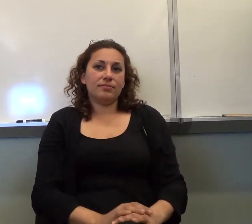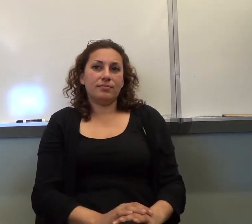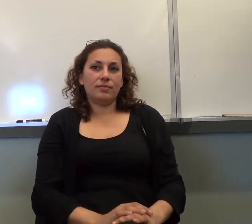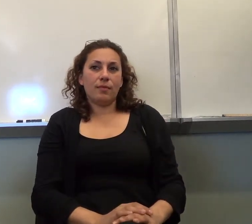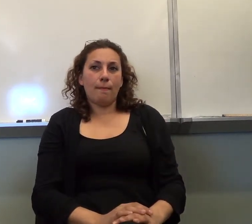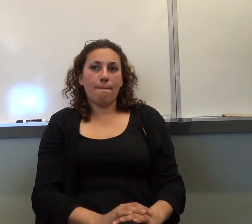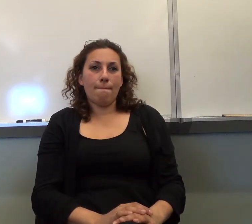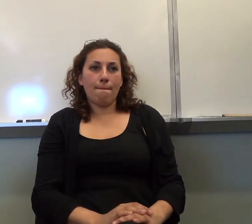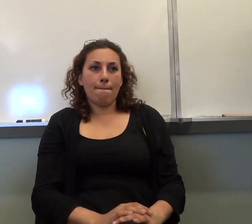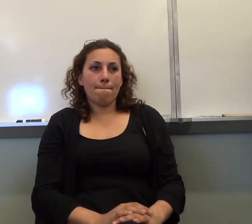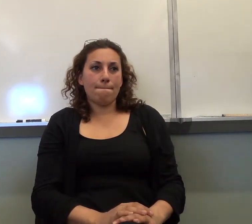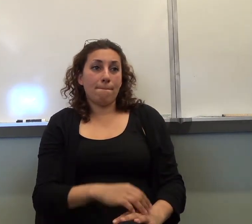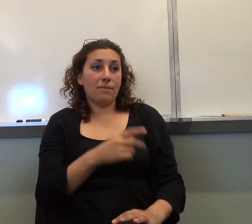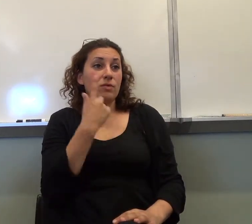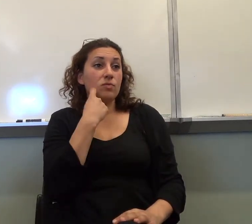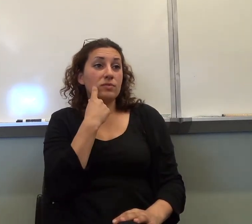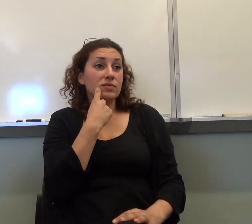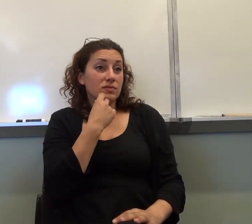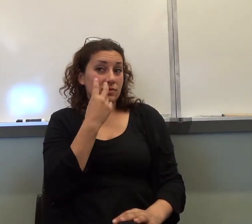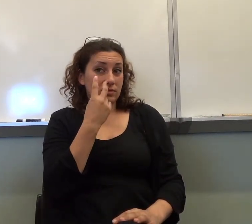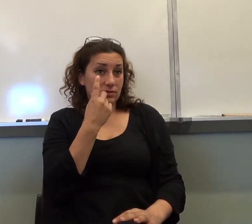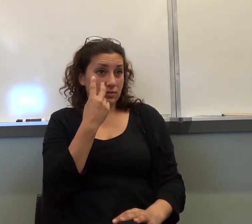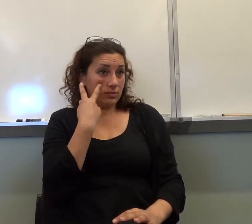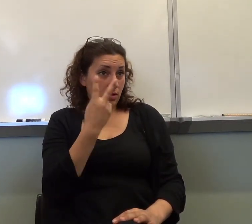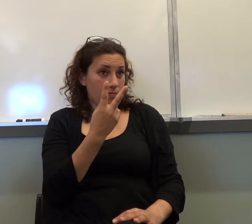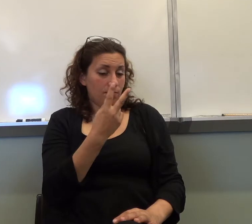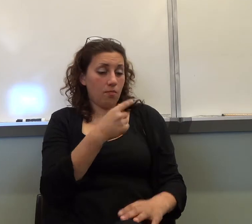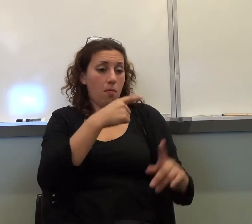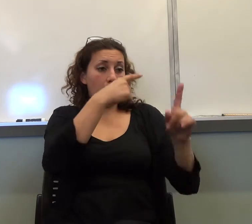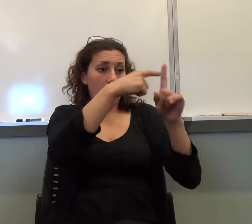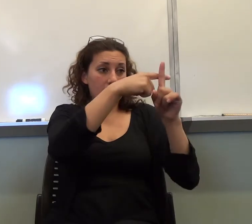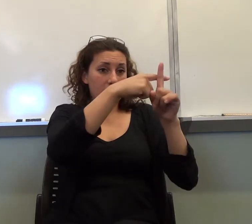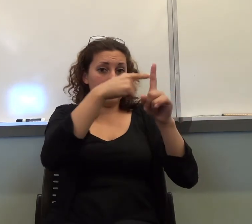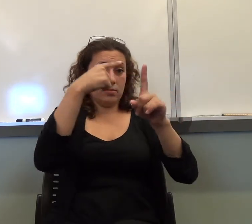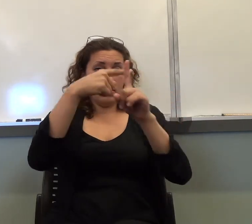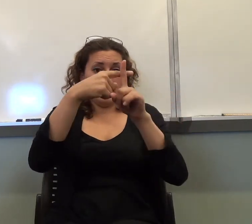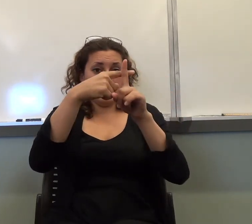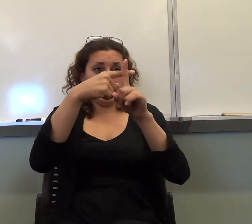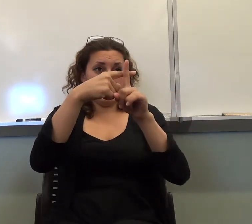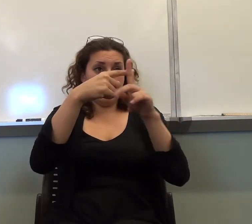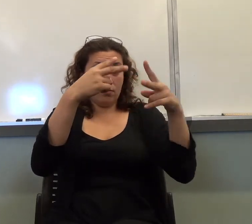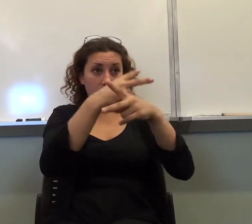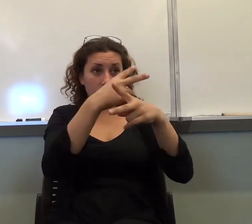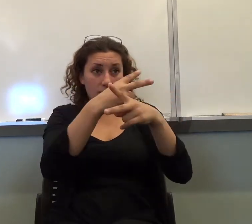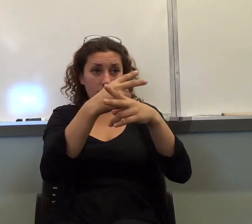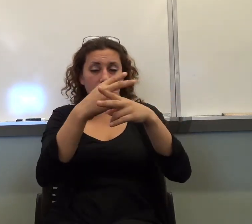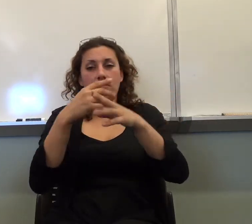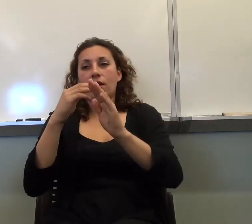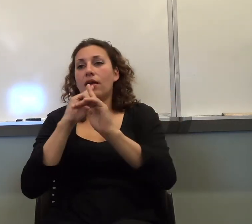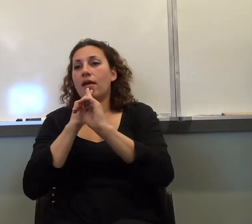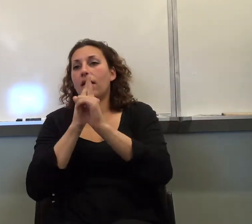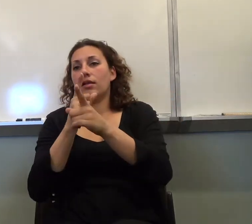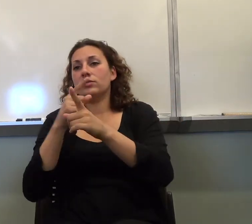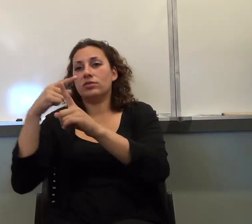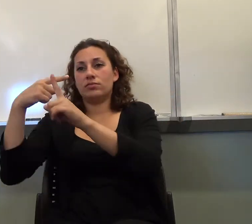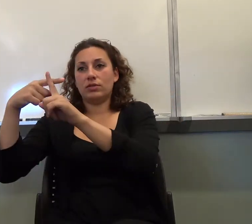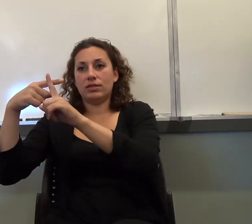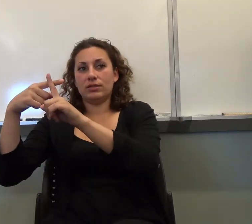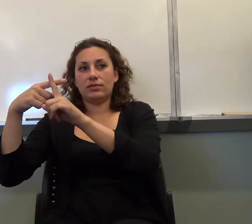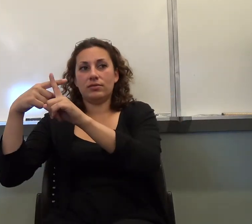And from what we've just said, positive here, positive there, 2 positives multiplied, it's got to be positive. So this has got to be a